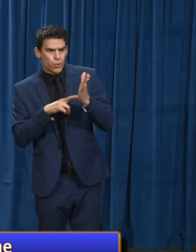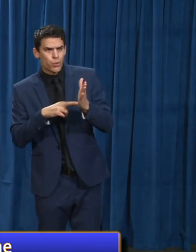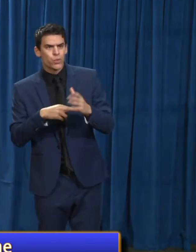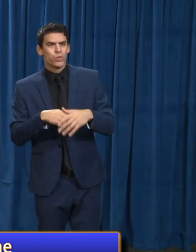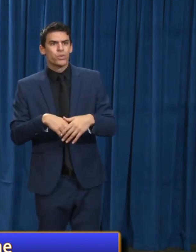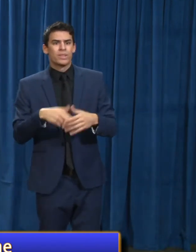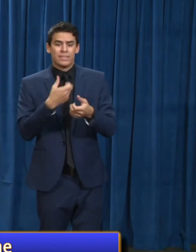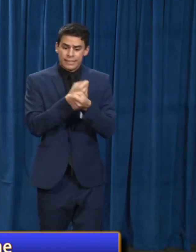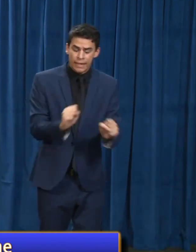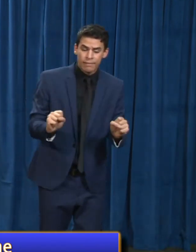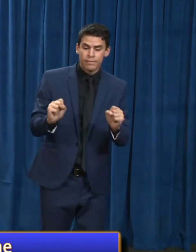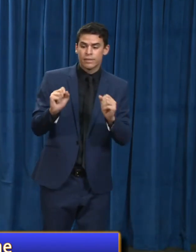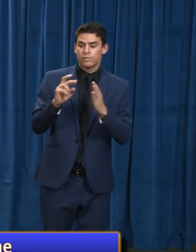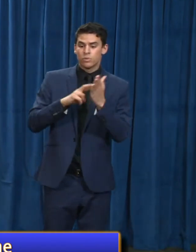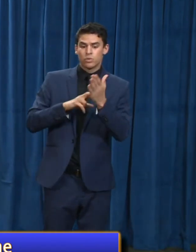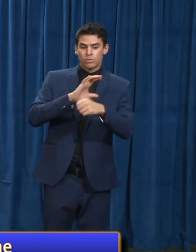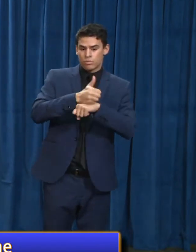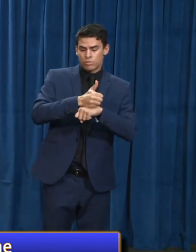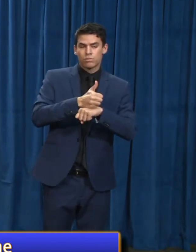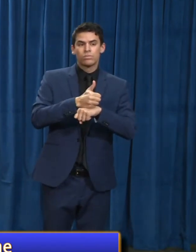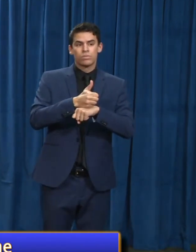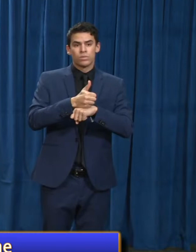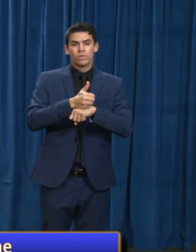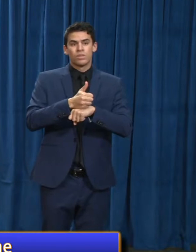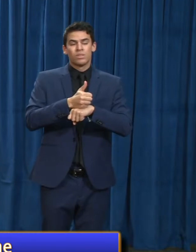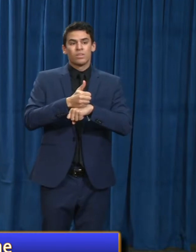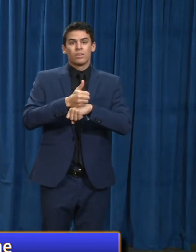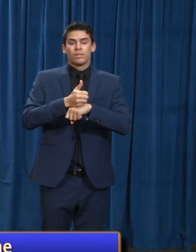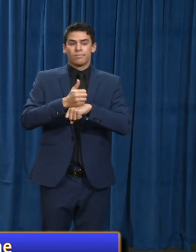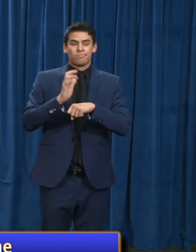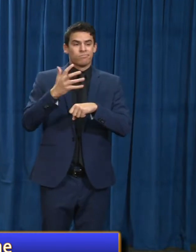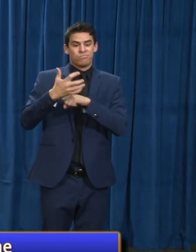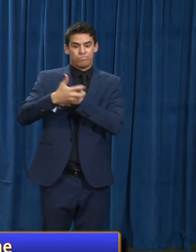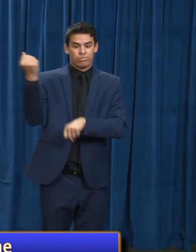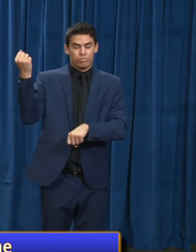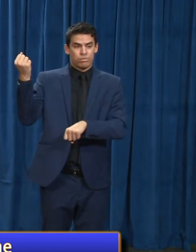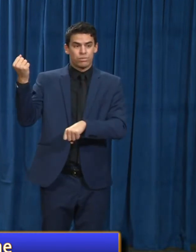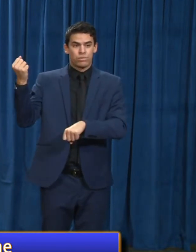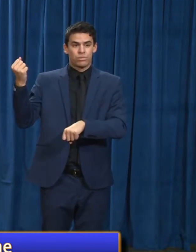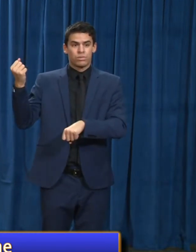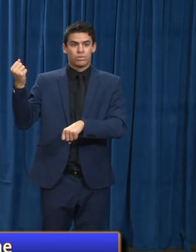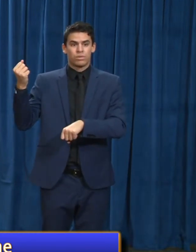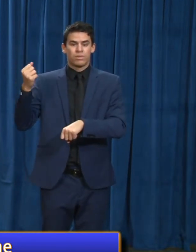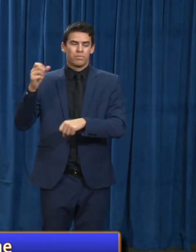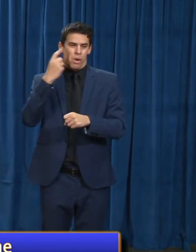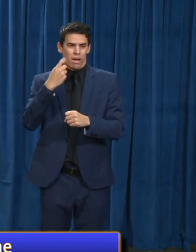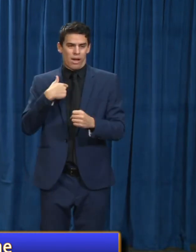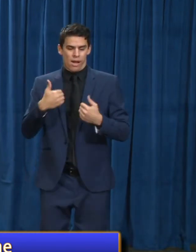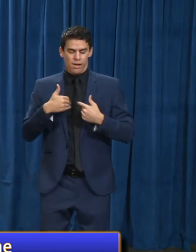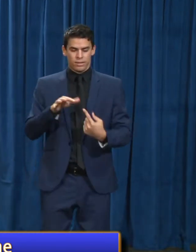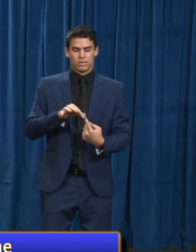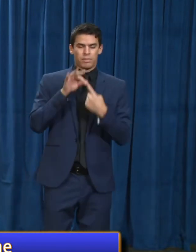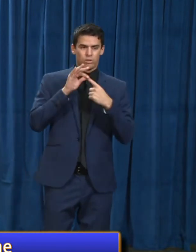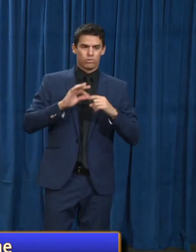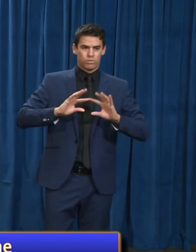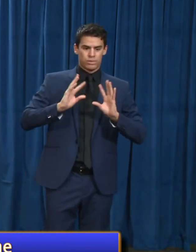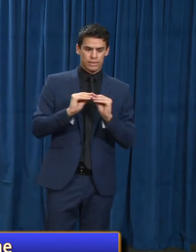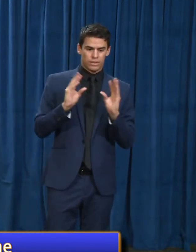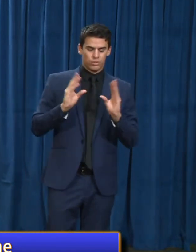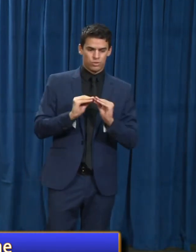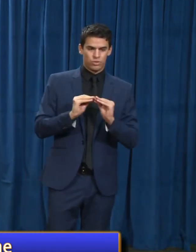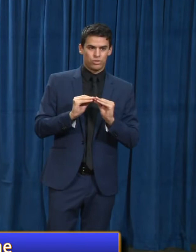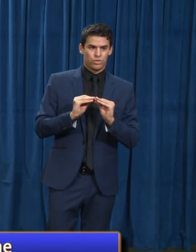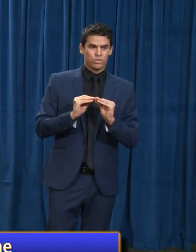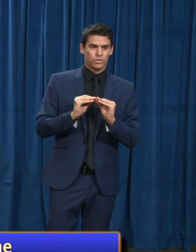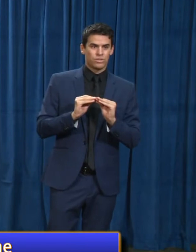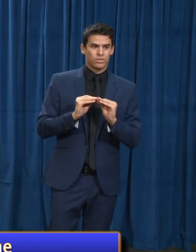now been legislatively taken away as a result of the special session. As I said earlier, I